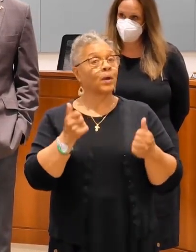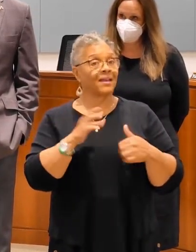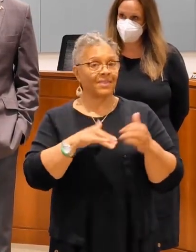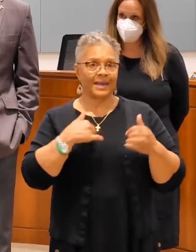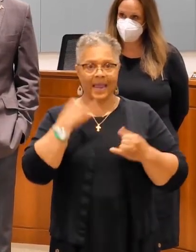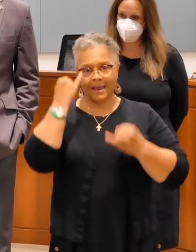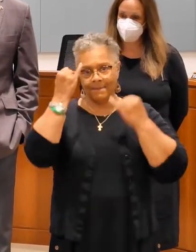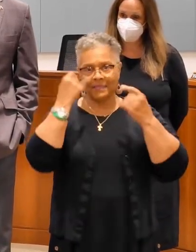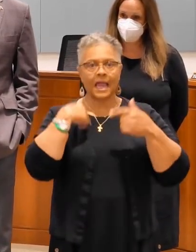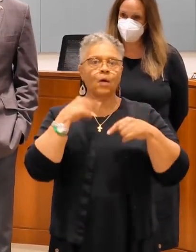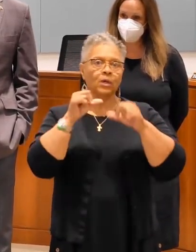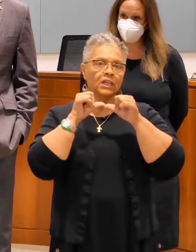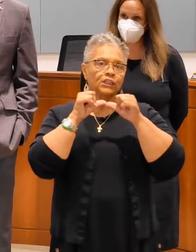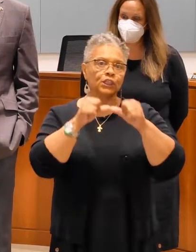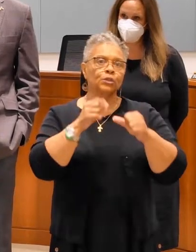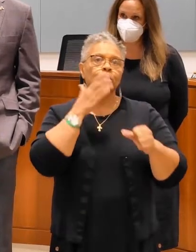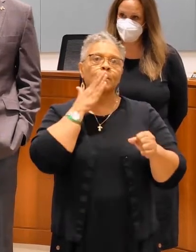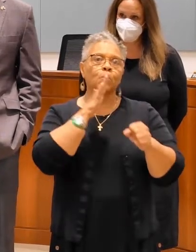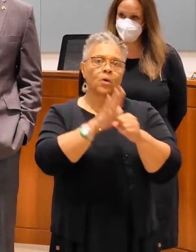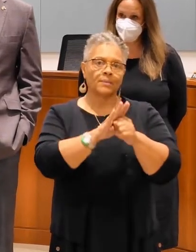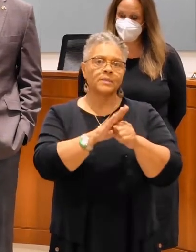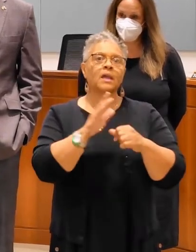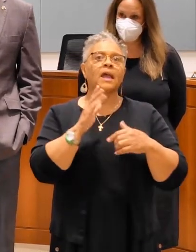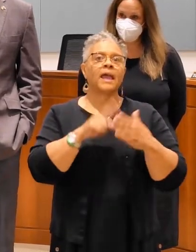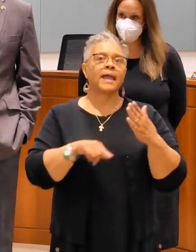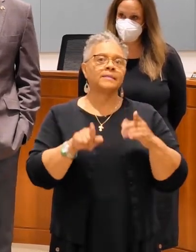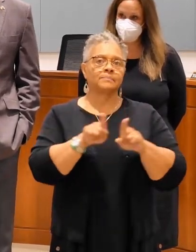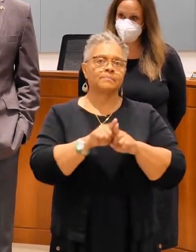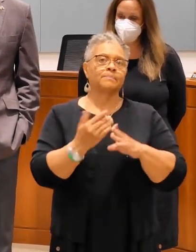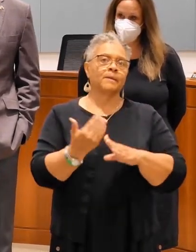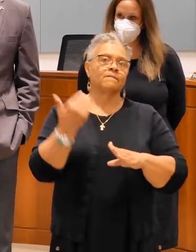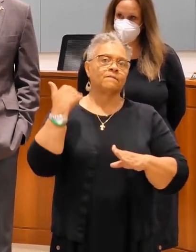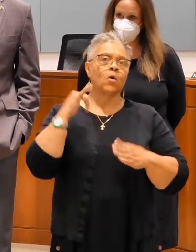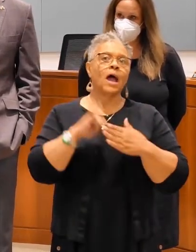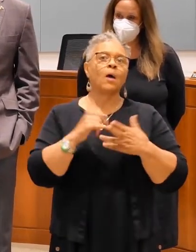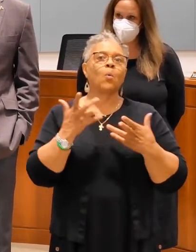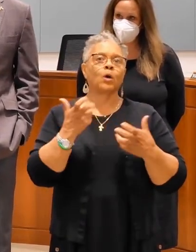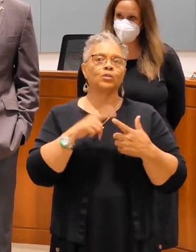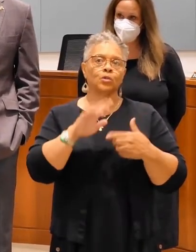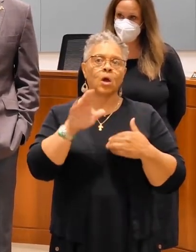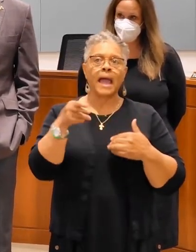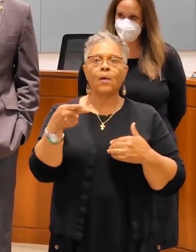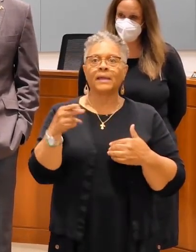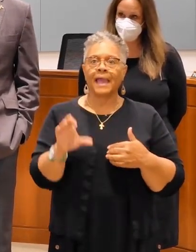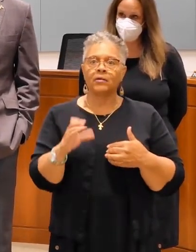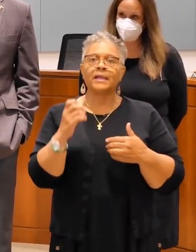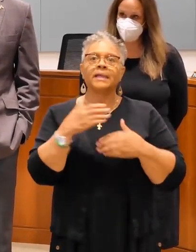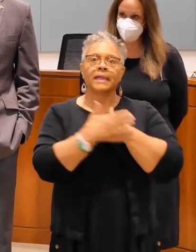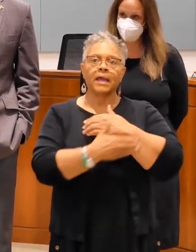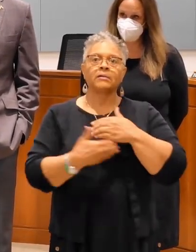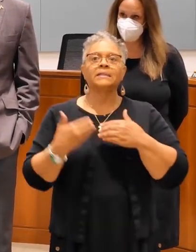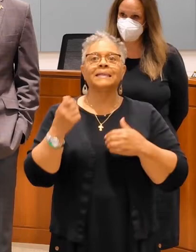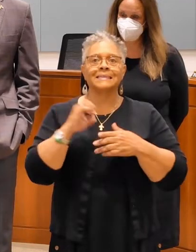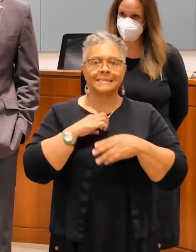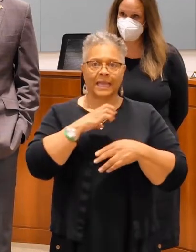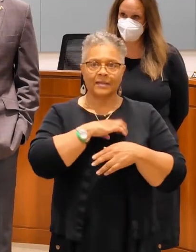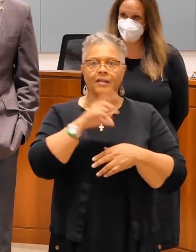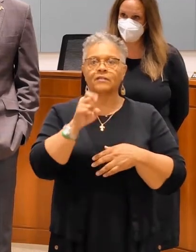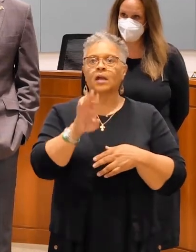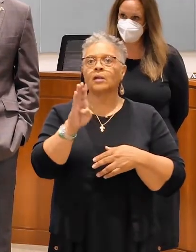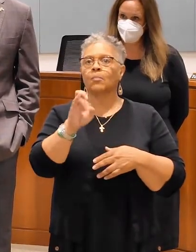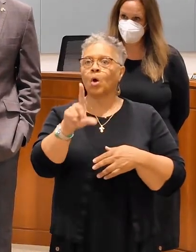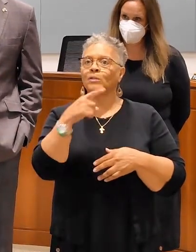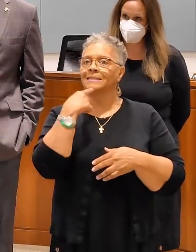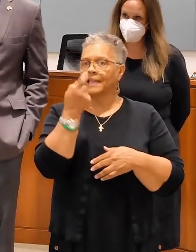will continue to keep this promise as ever before. I would like to invite Howard County Executive Dr. Bo to say a few